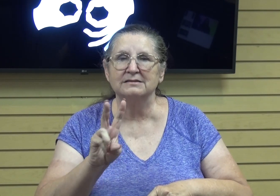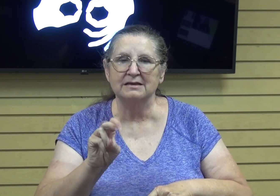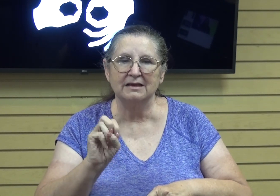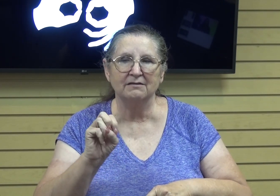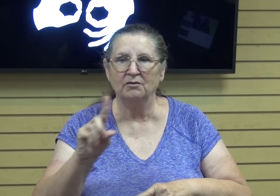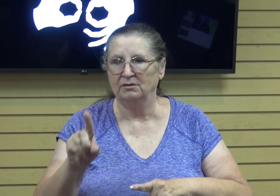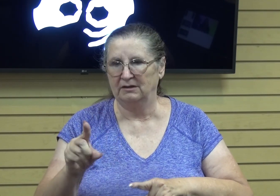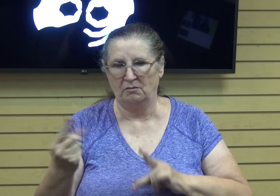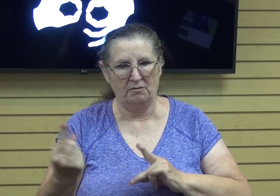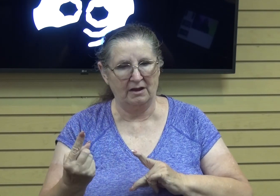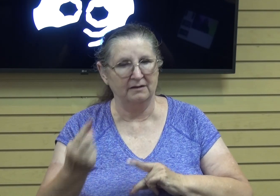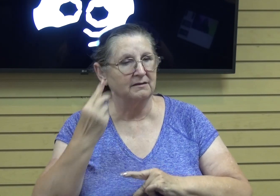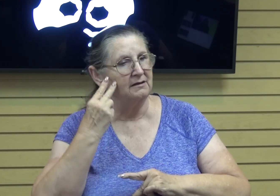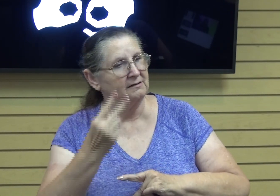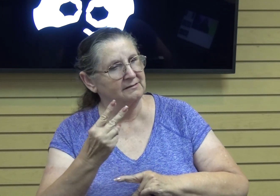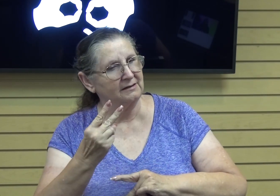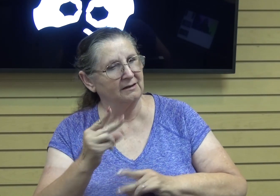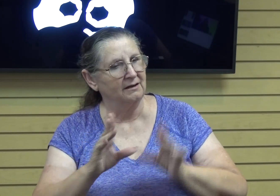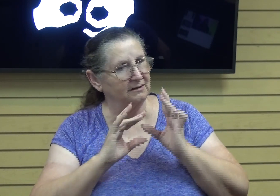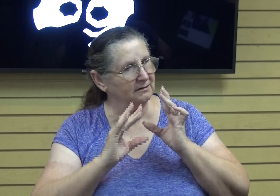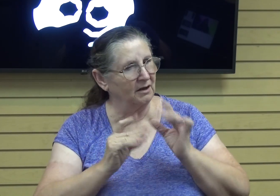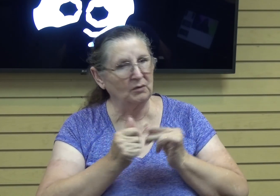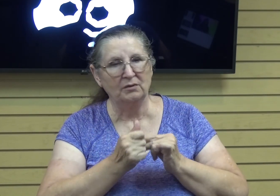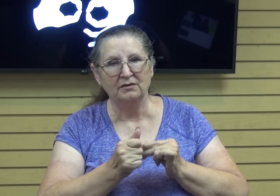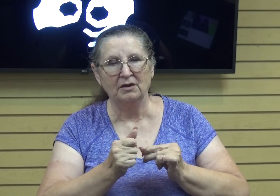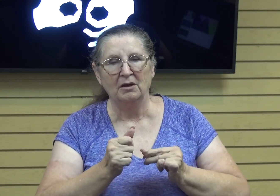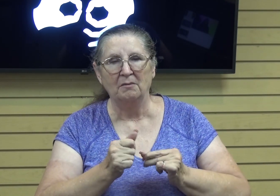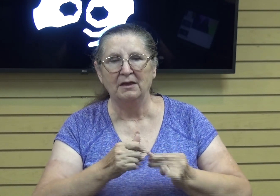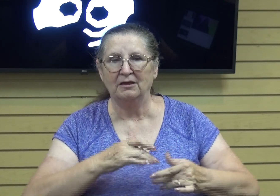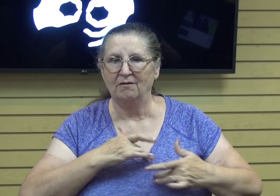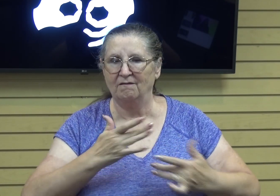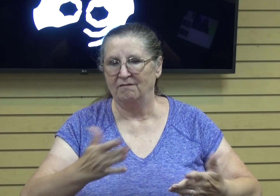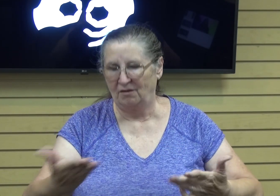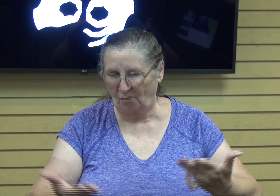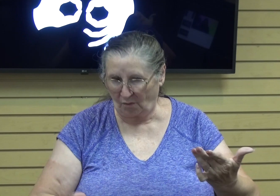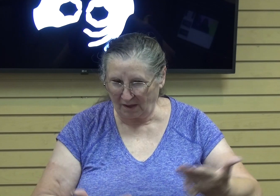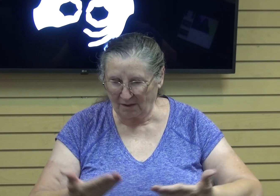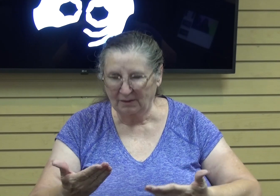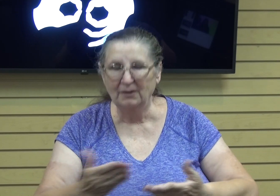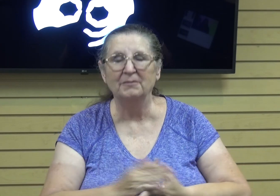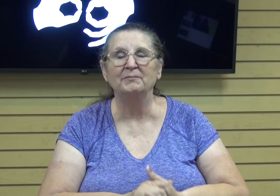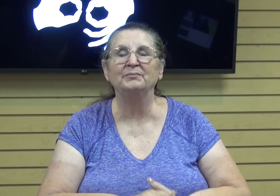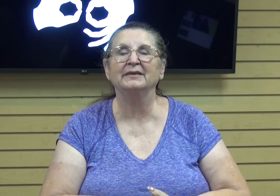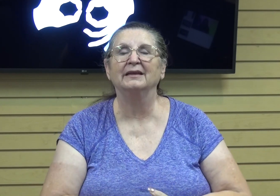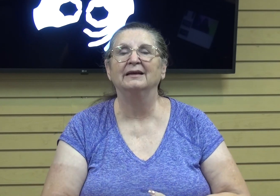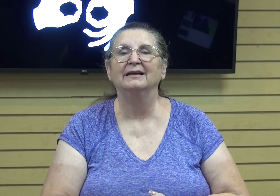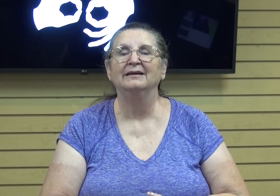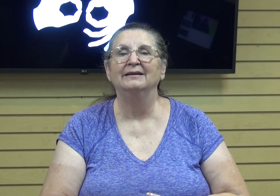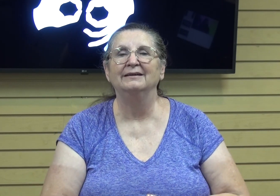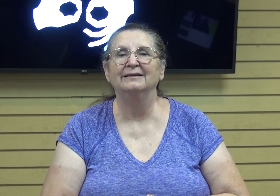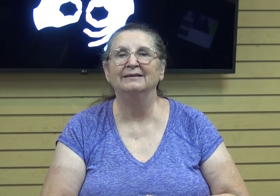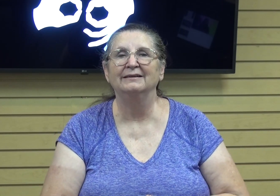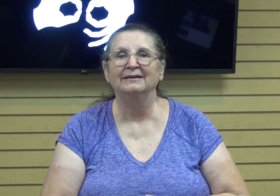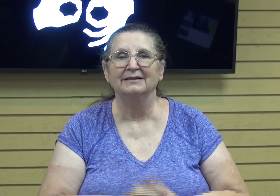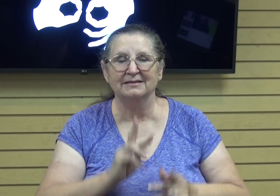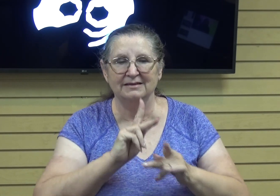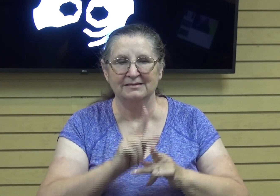you and try to talk to you and make you feel welcome. And these are the kind of friendships and the kind